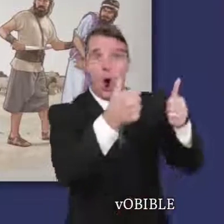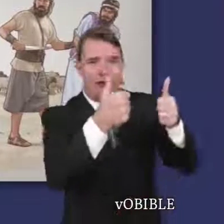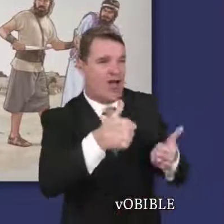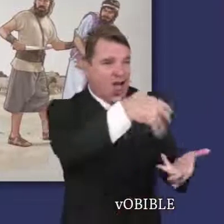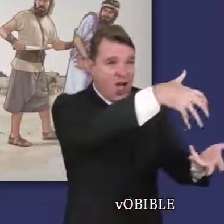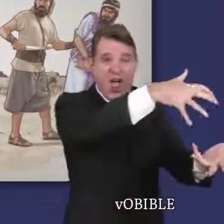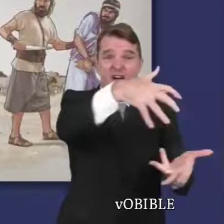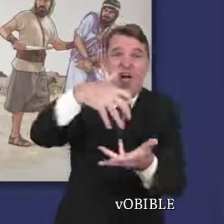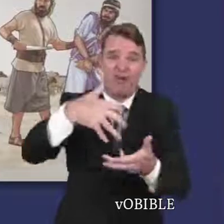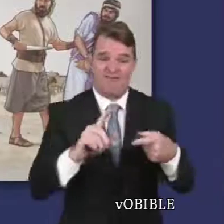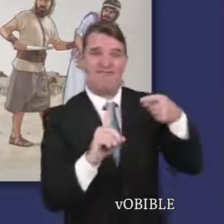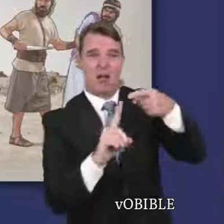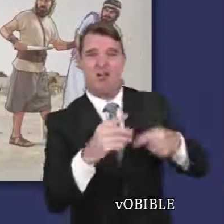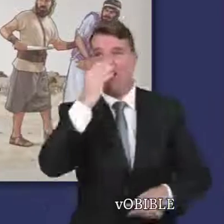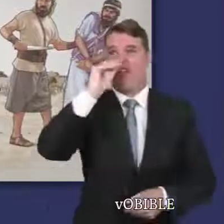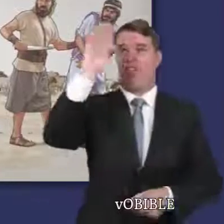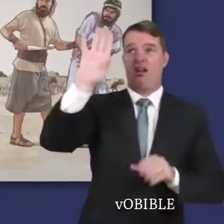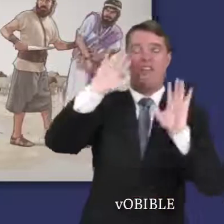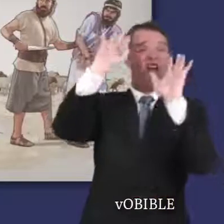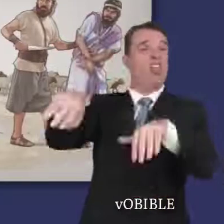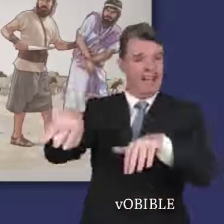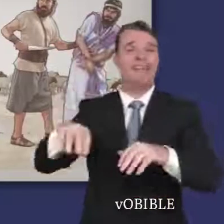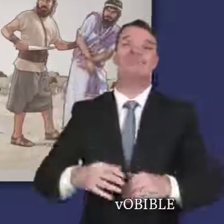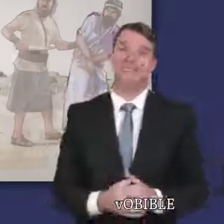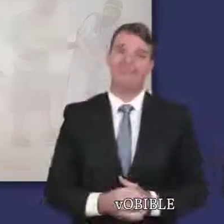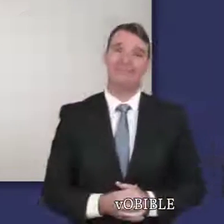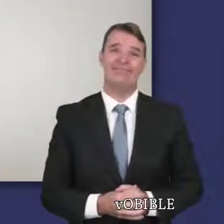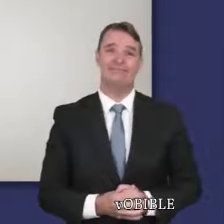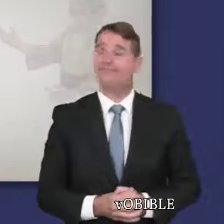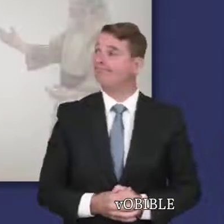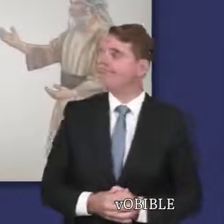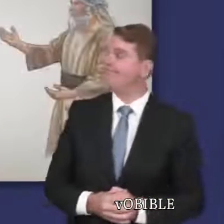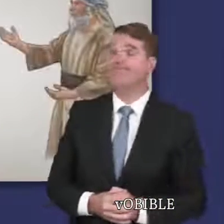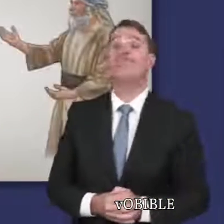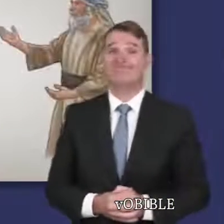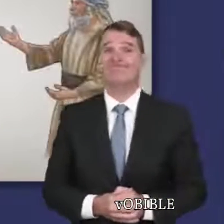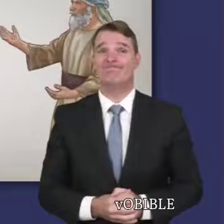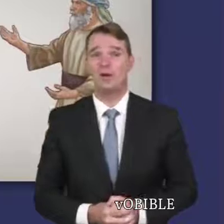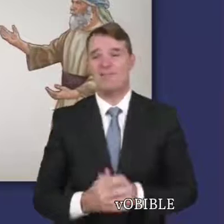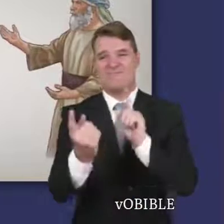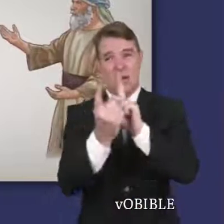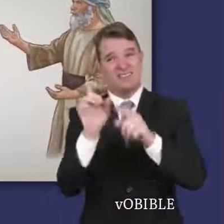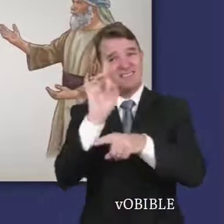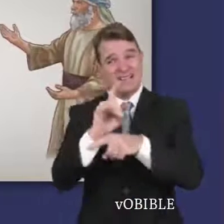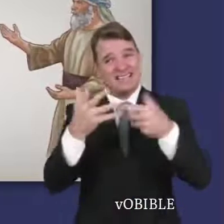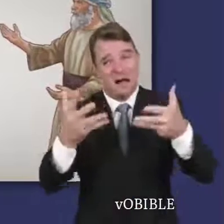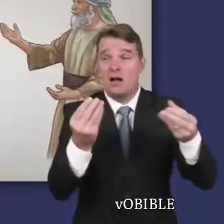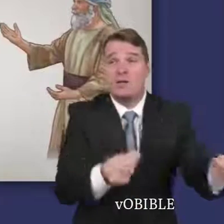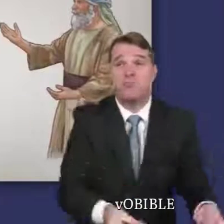King Agag and the best of the herd and the flock. "To obey is better